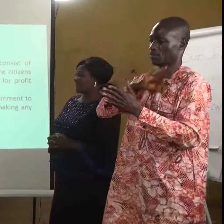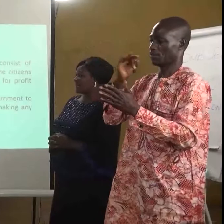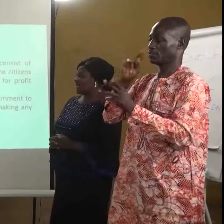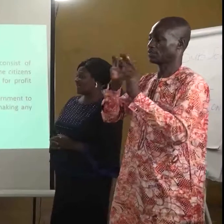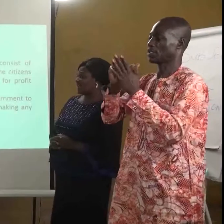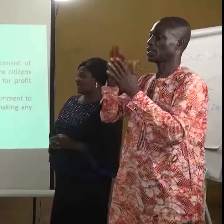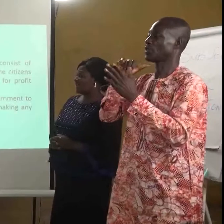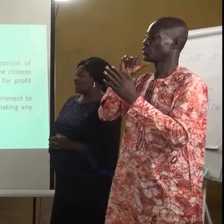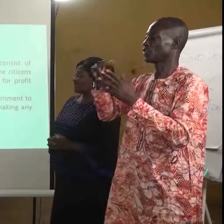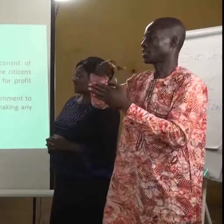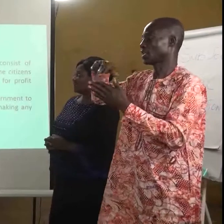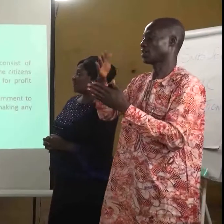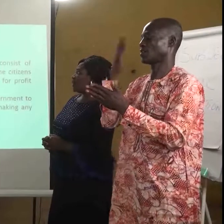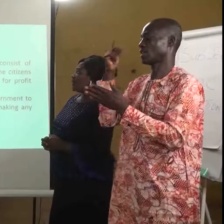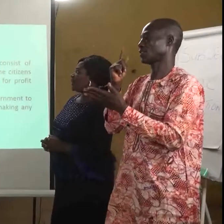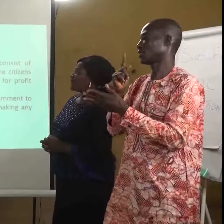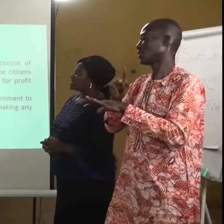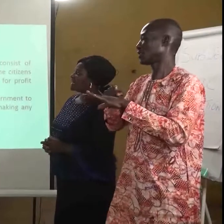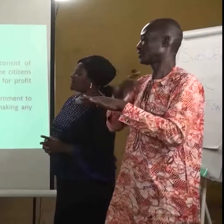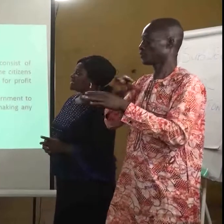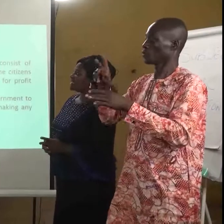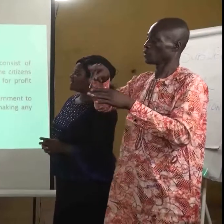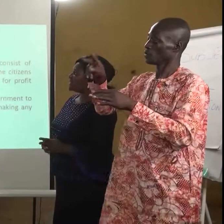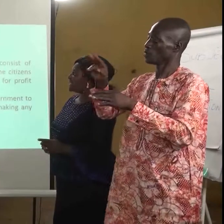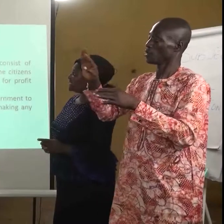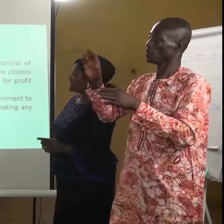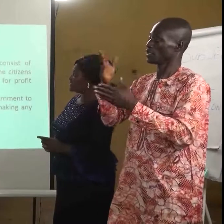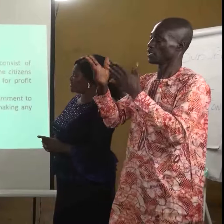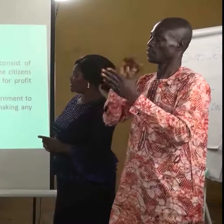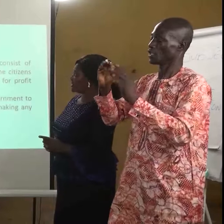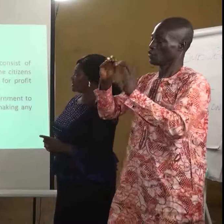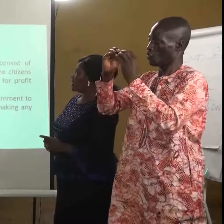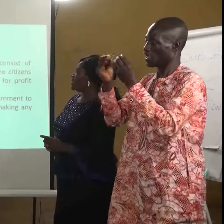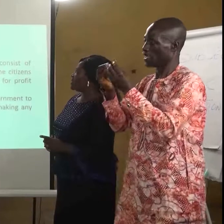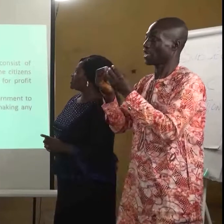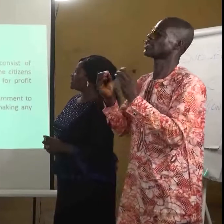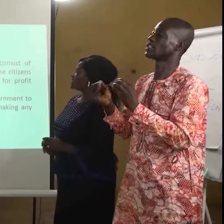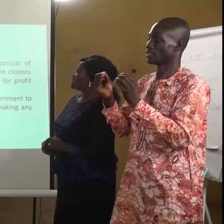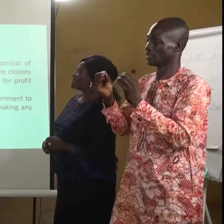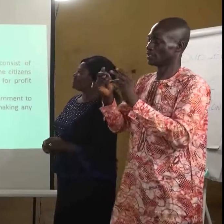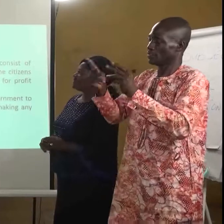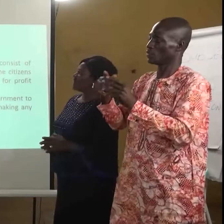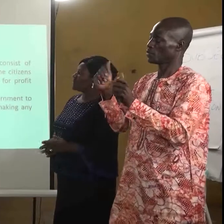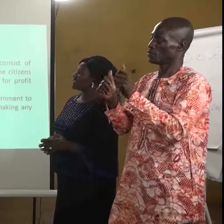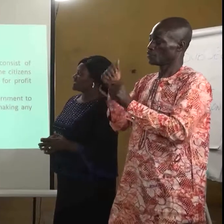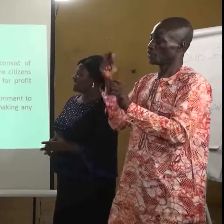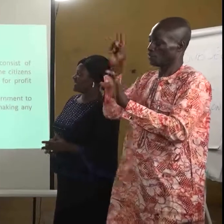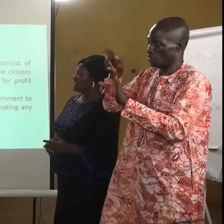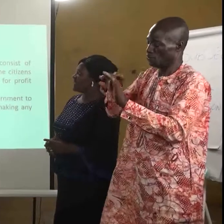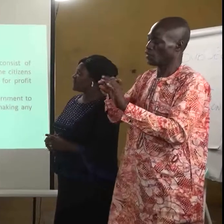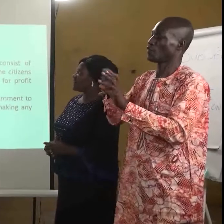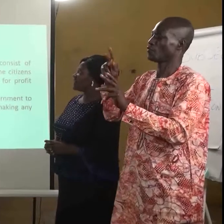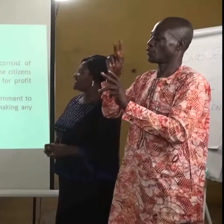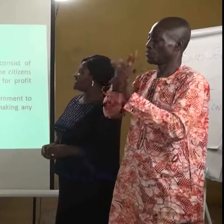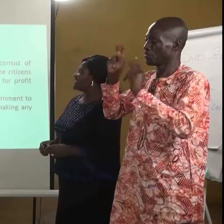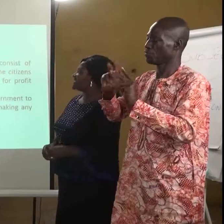not in our class the last time. Public service is an organized institution which consists of public servants